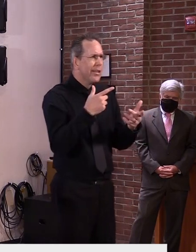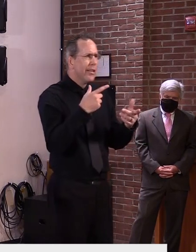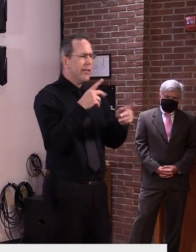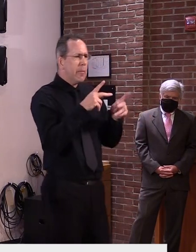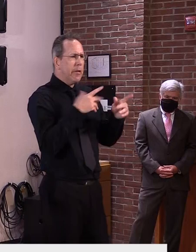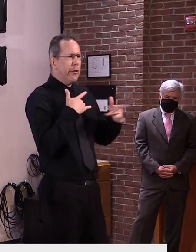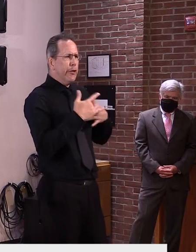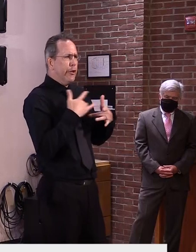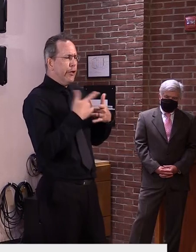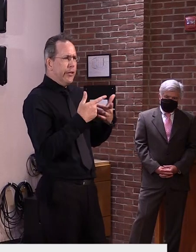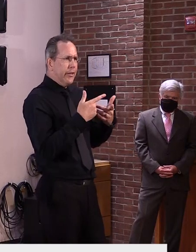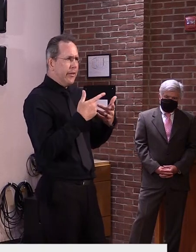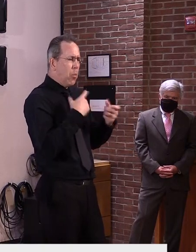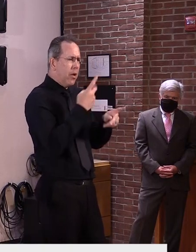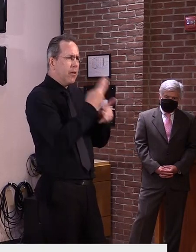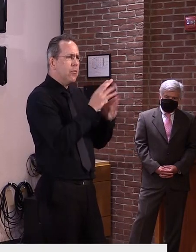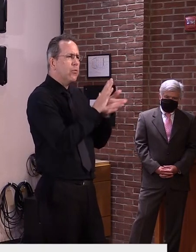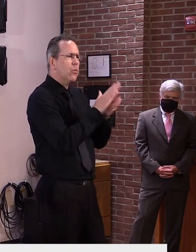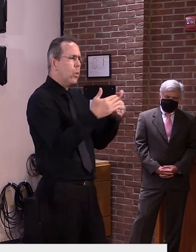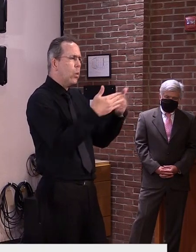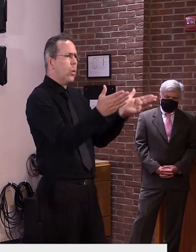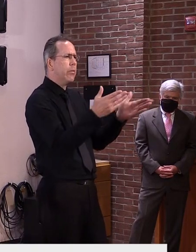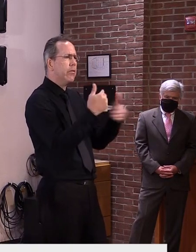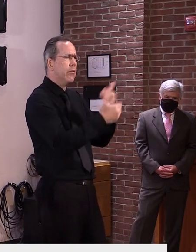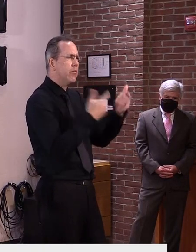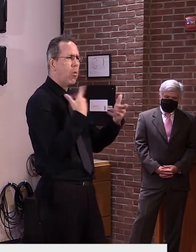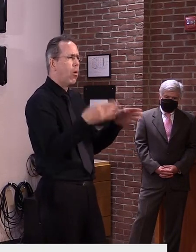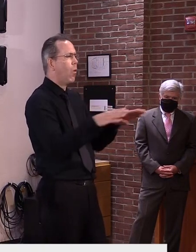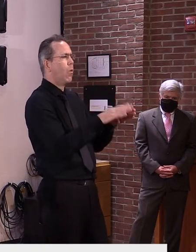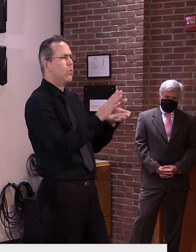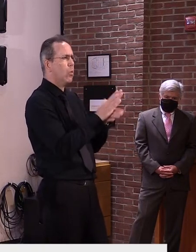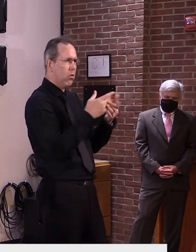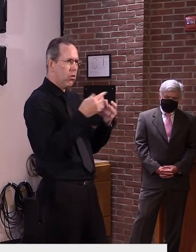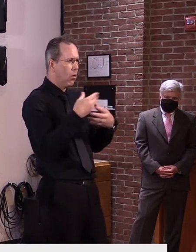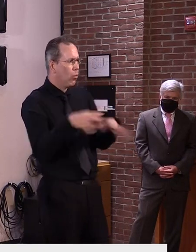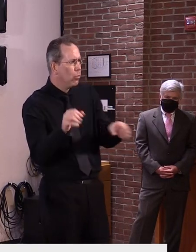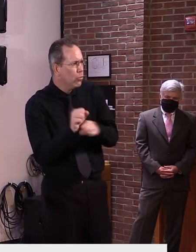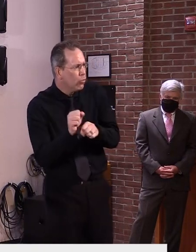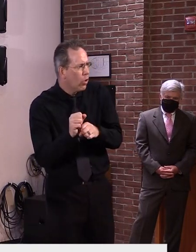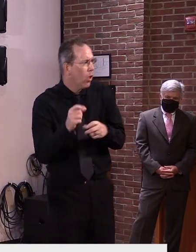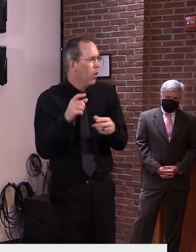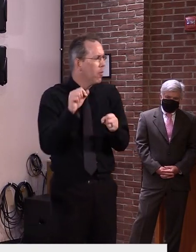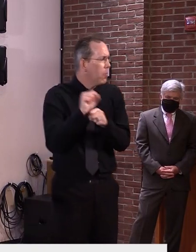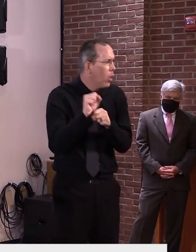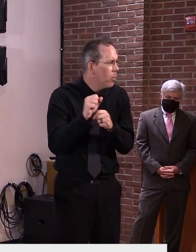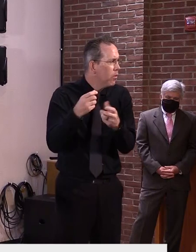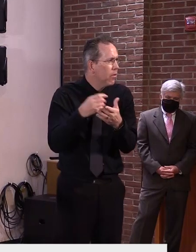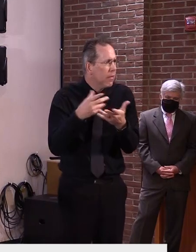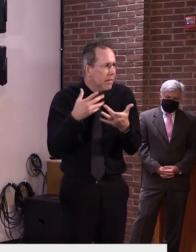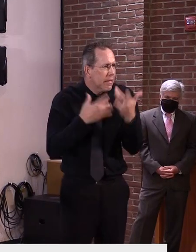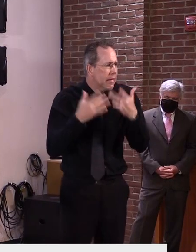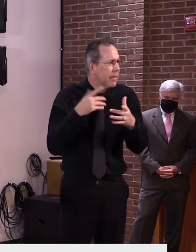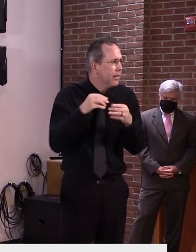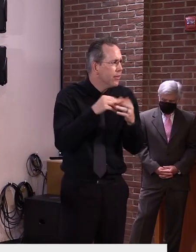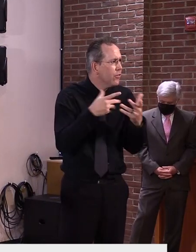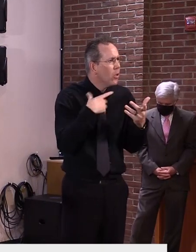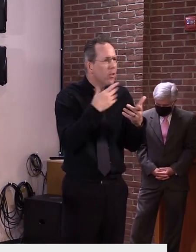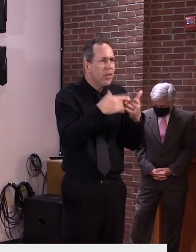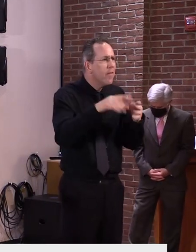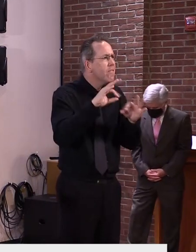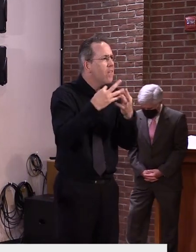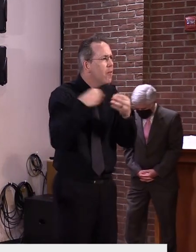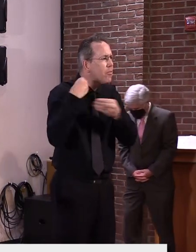discussed having a simple rule that children in the same family go to school on the same days so that the number